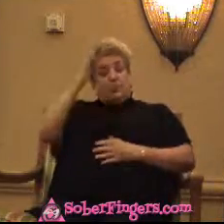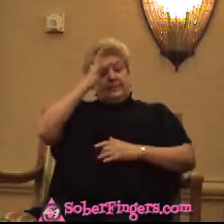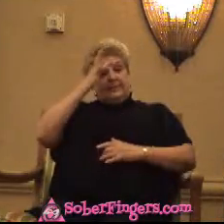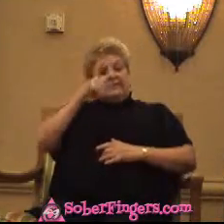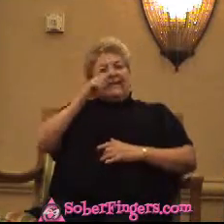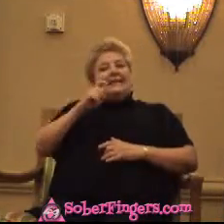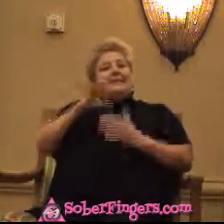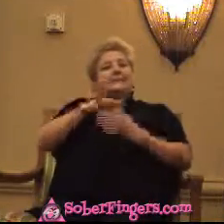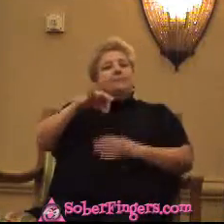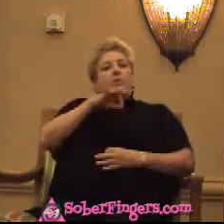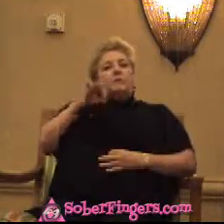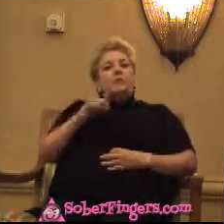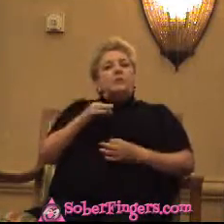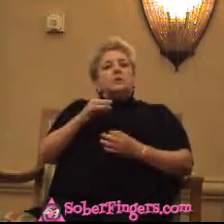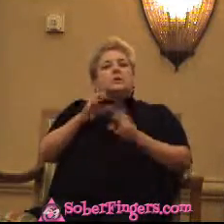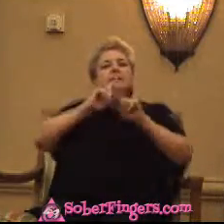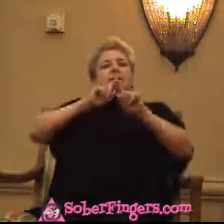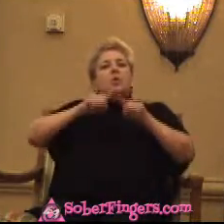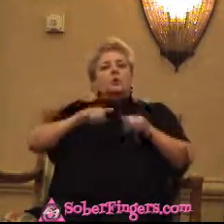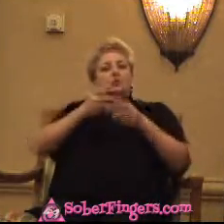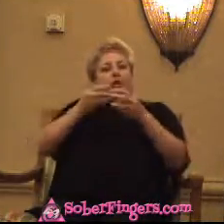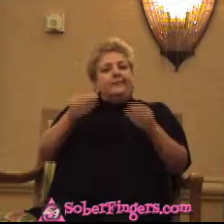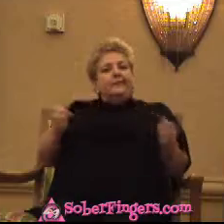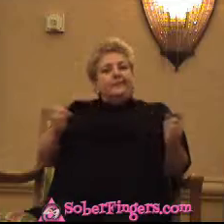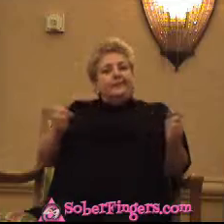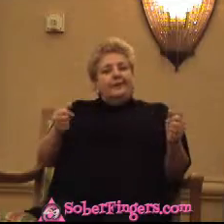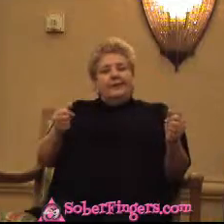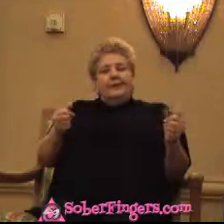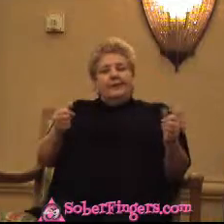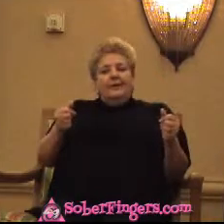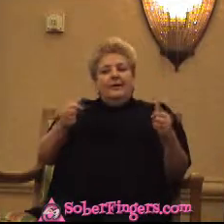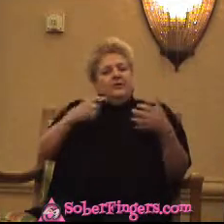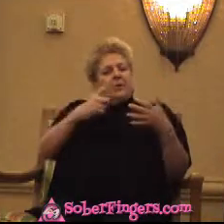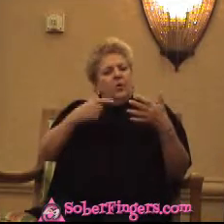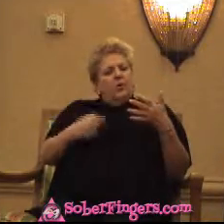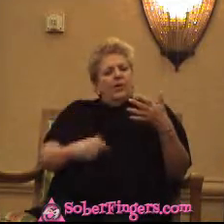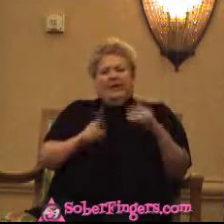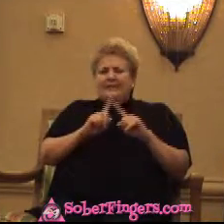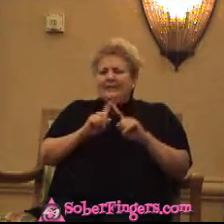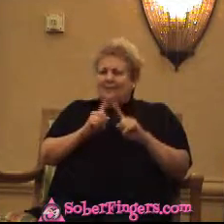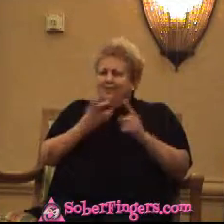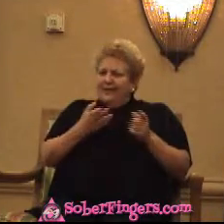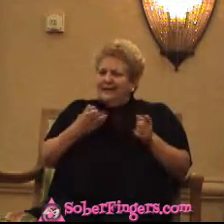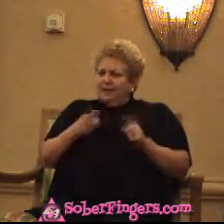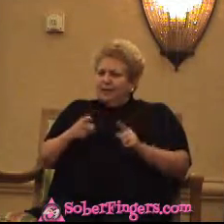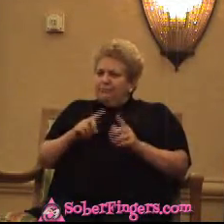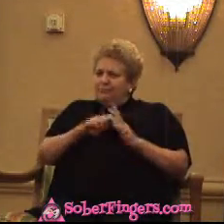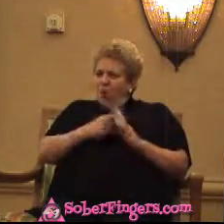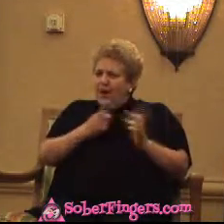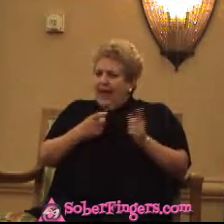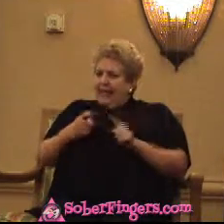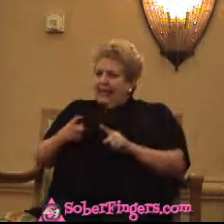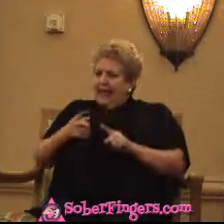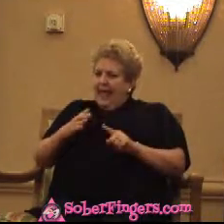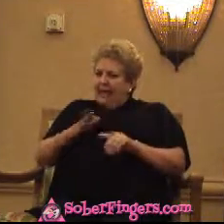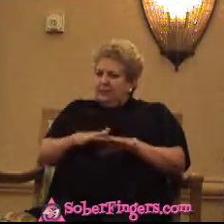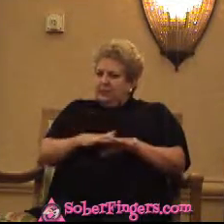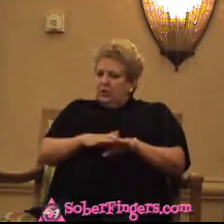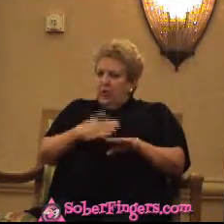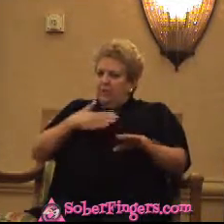what I believe now. And so all these things began to happen to me, and slowly but surely my life began to change. And I'm actually